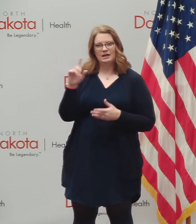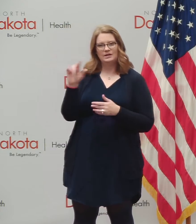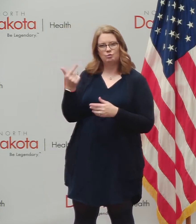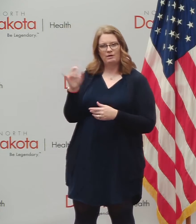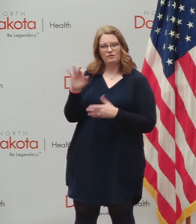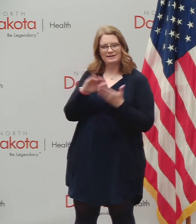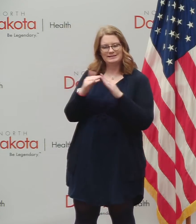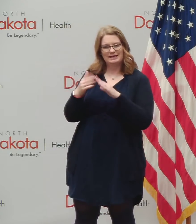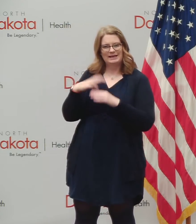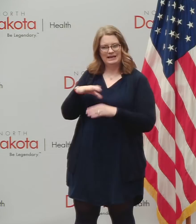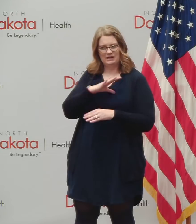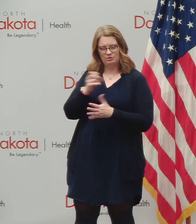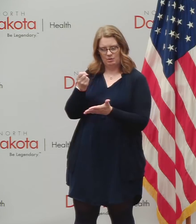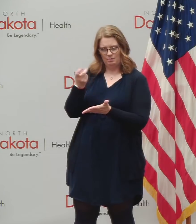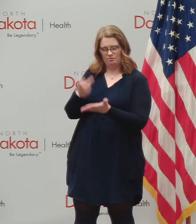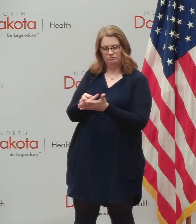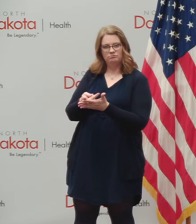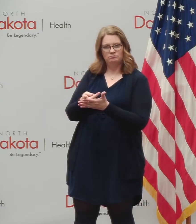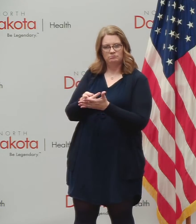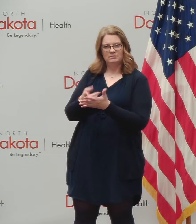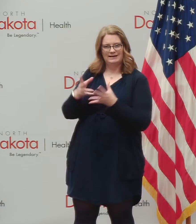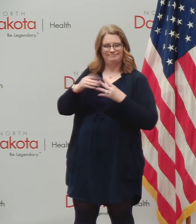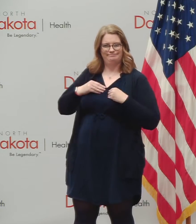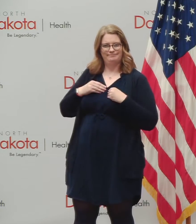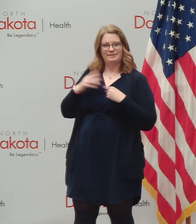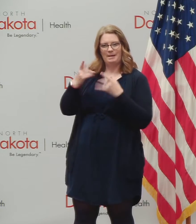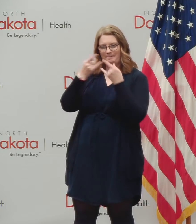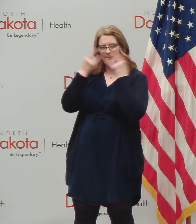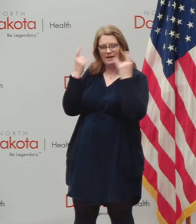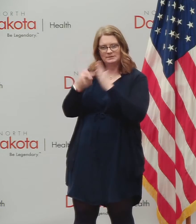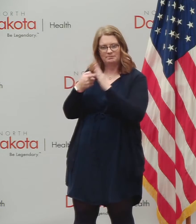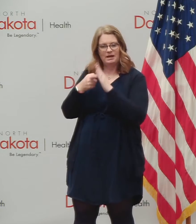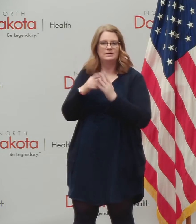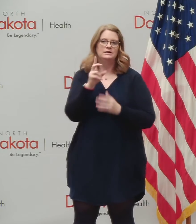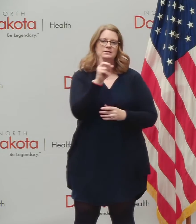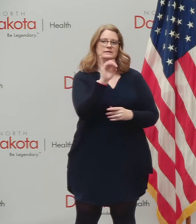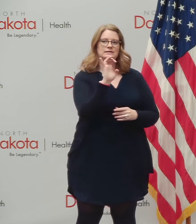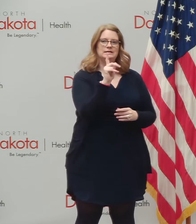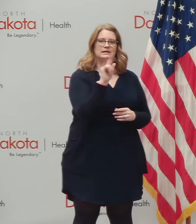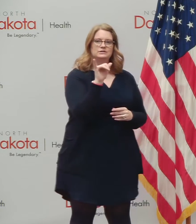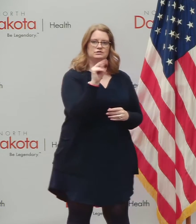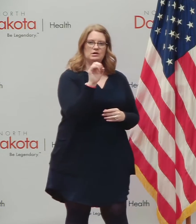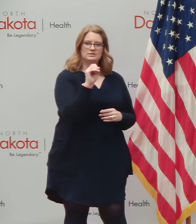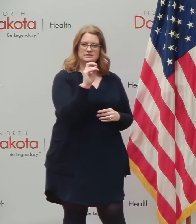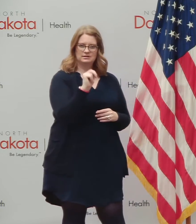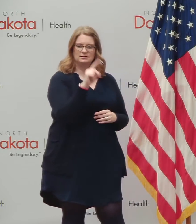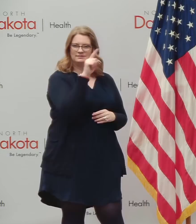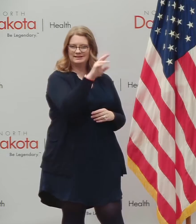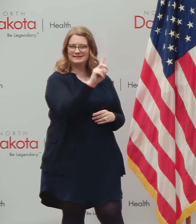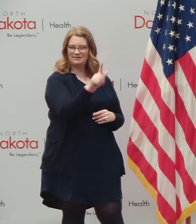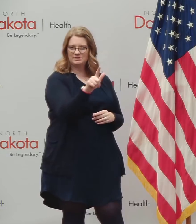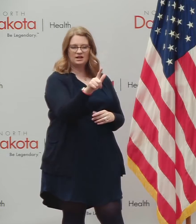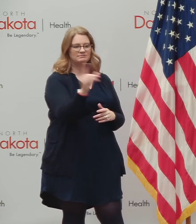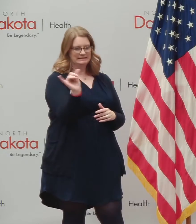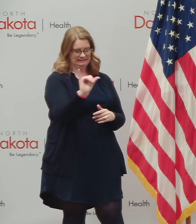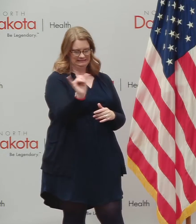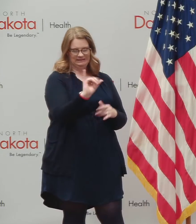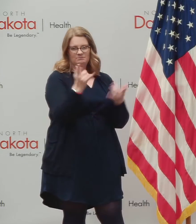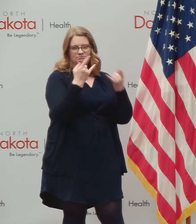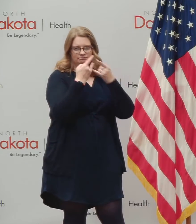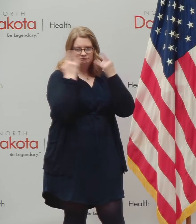measure regarding masks in Grand Forks. The Mayor Dick Johnson, Devils Lake Commission, did the same in